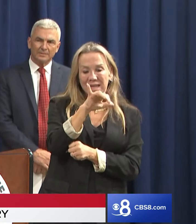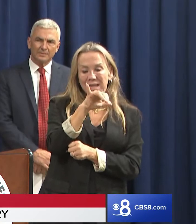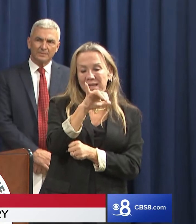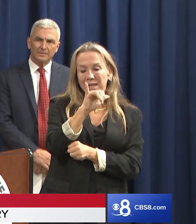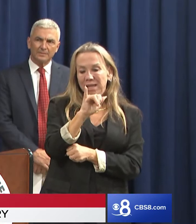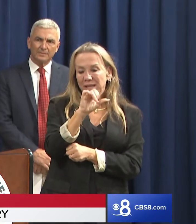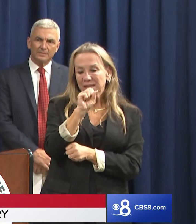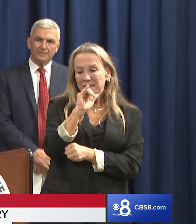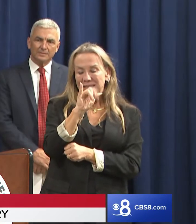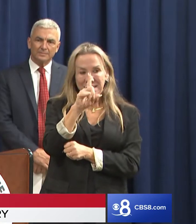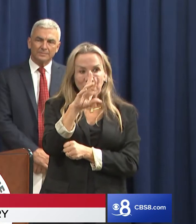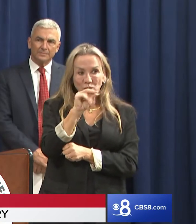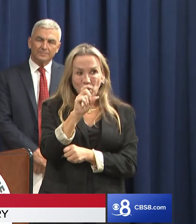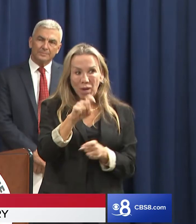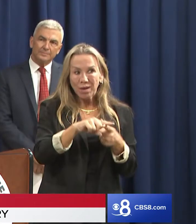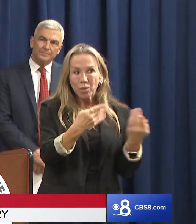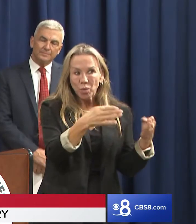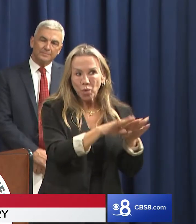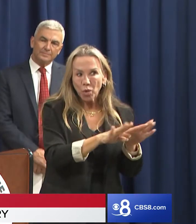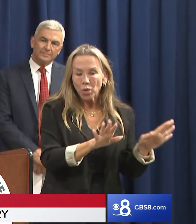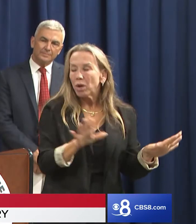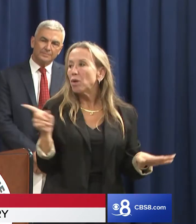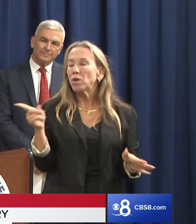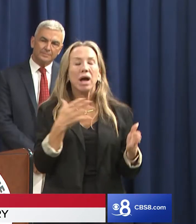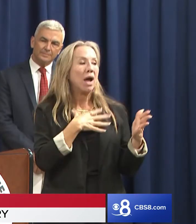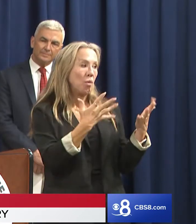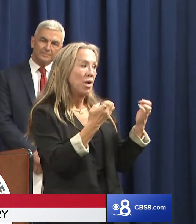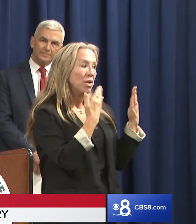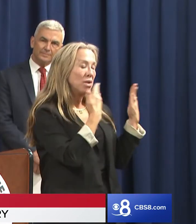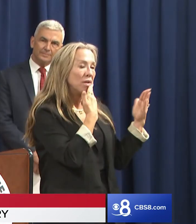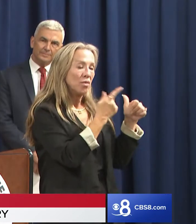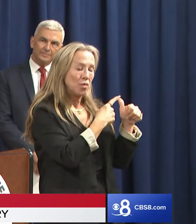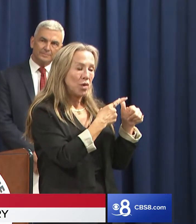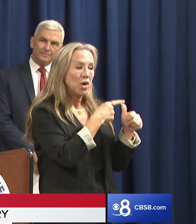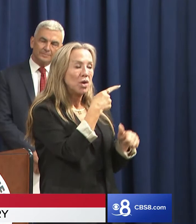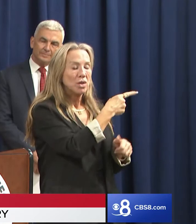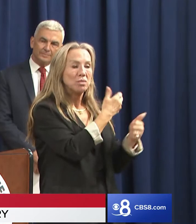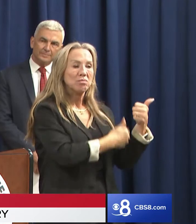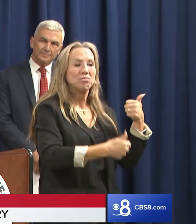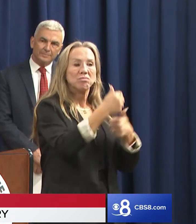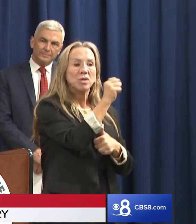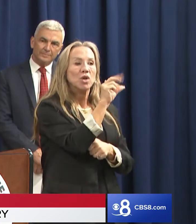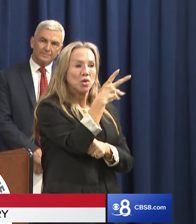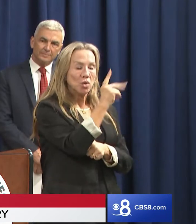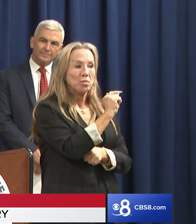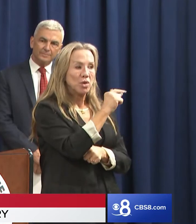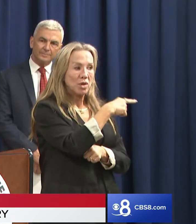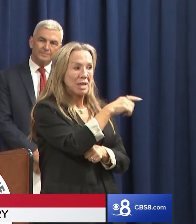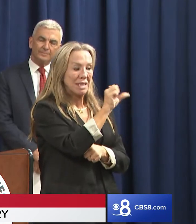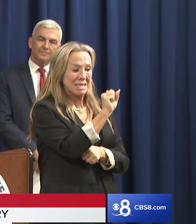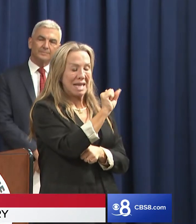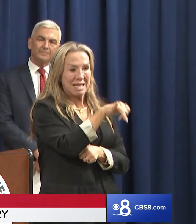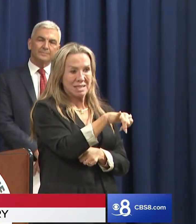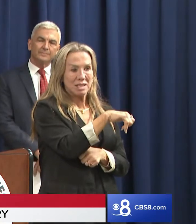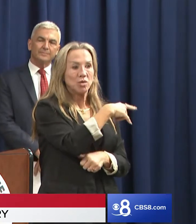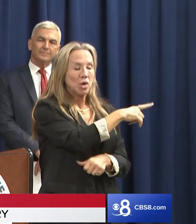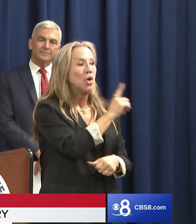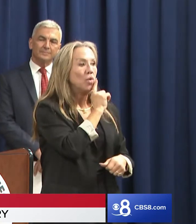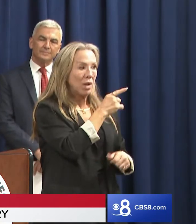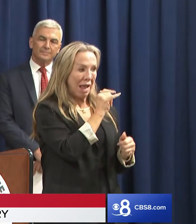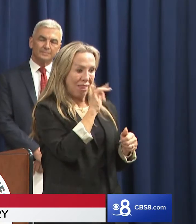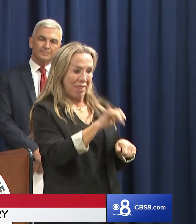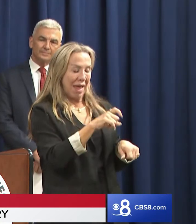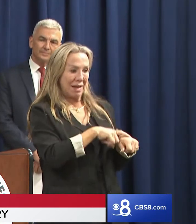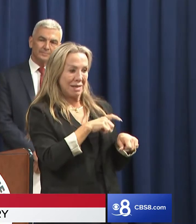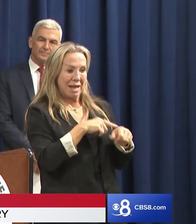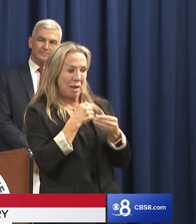down. I want to thank the superintendent of San Isidro for, taking an abundance of care based on the information that she had at the time.